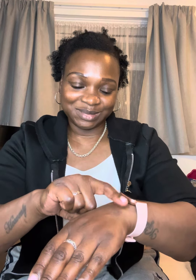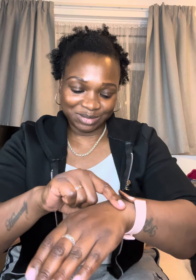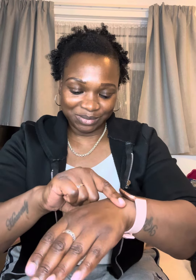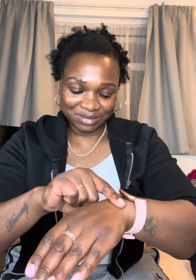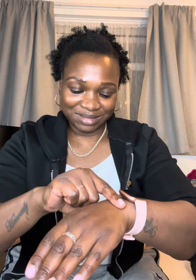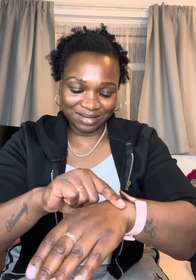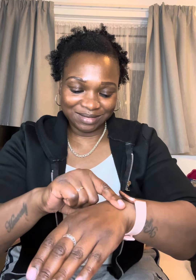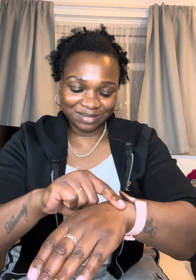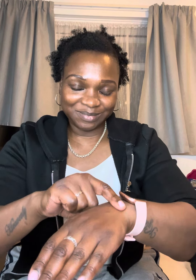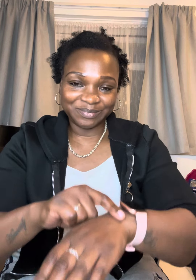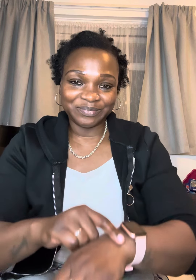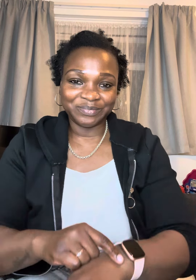doctor,